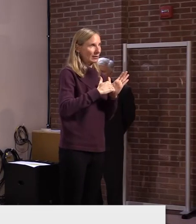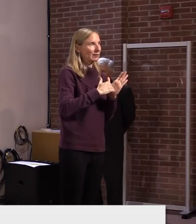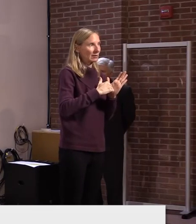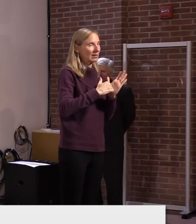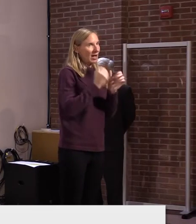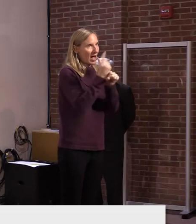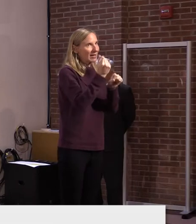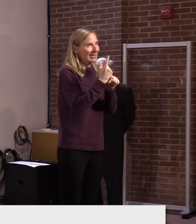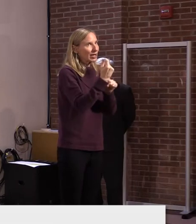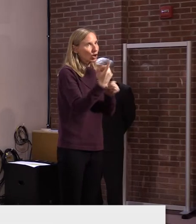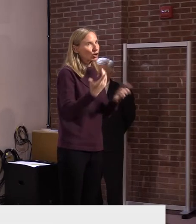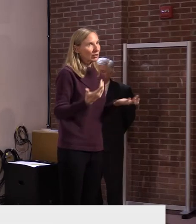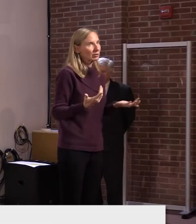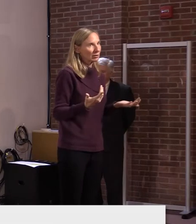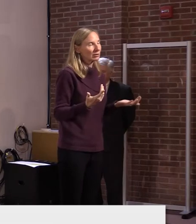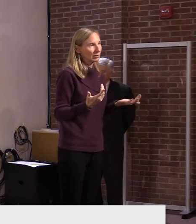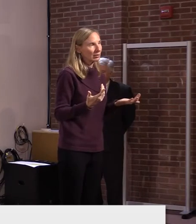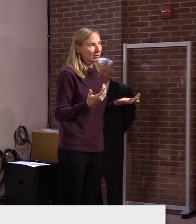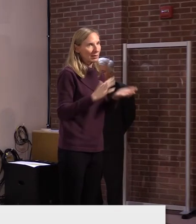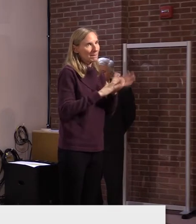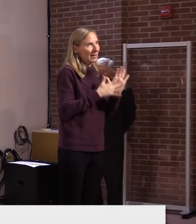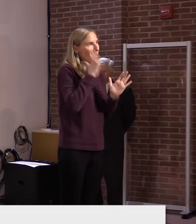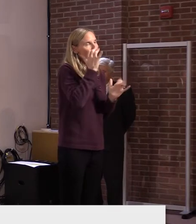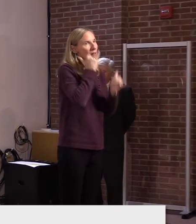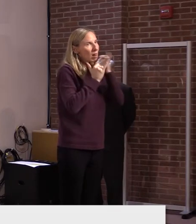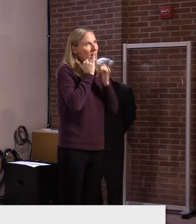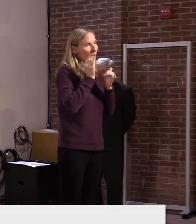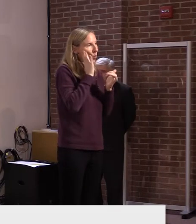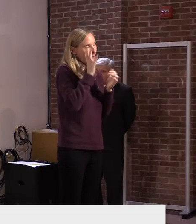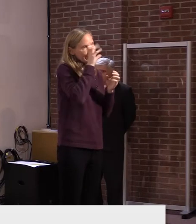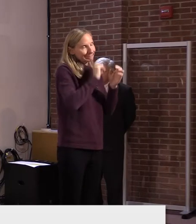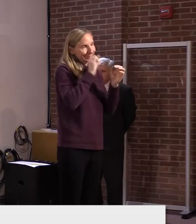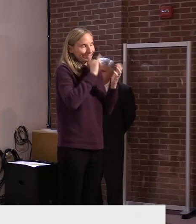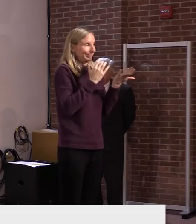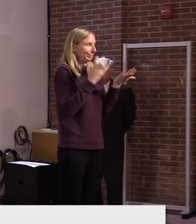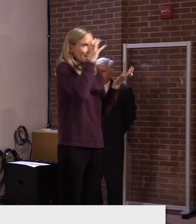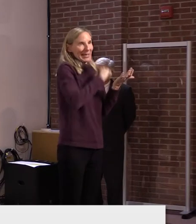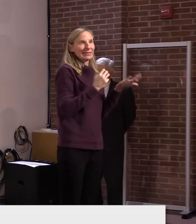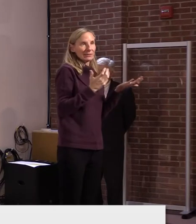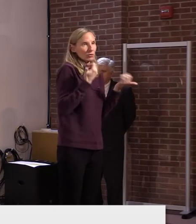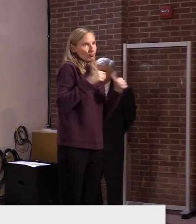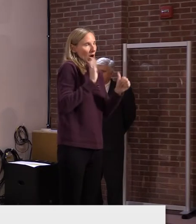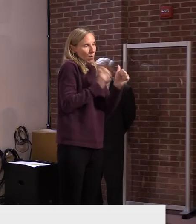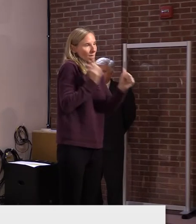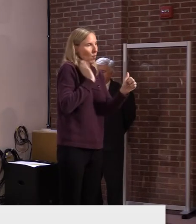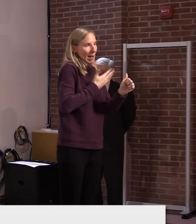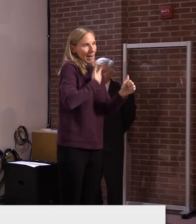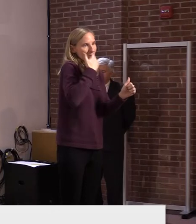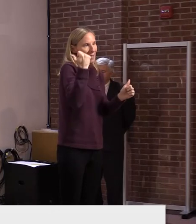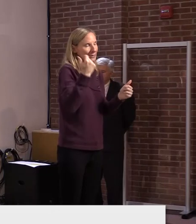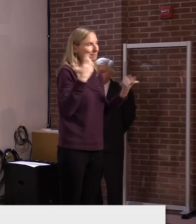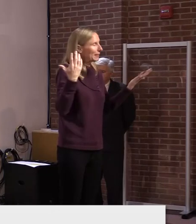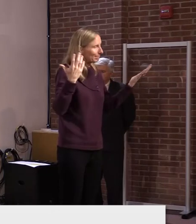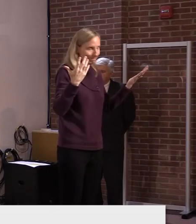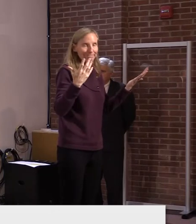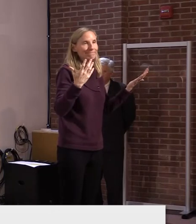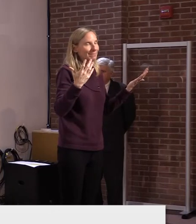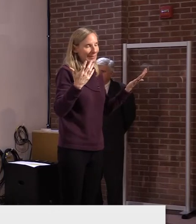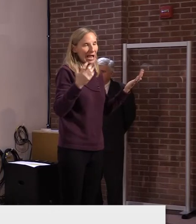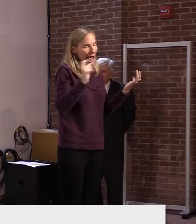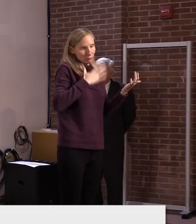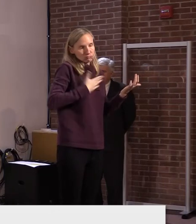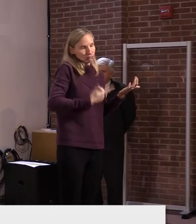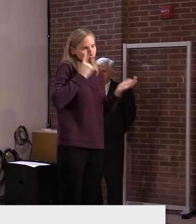is going to be an error and omission rate. Certainly try to avoid that, but I would be remiss if I